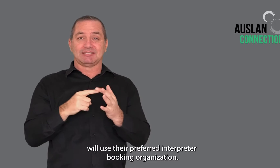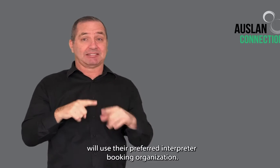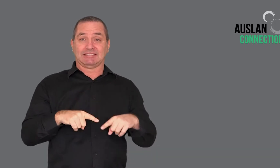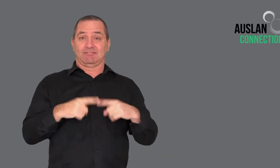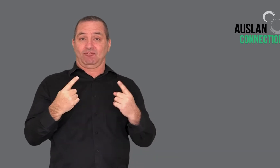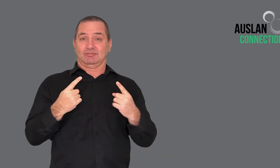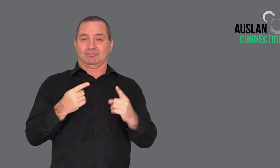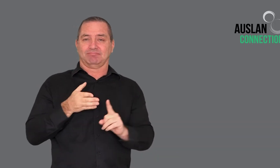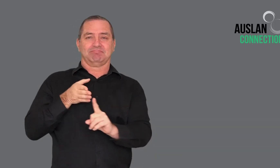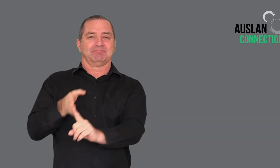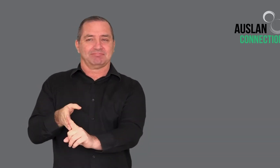organisation.